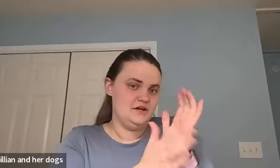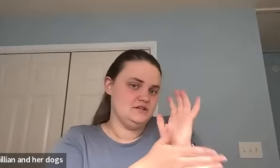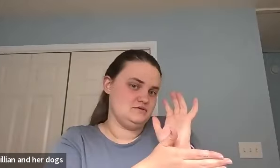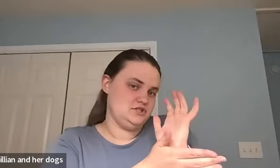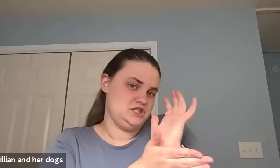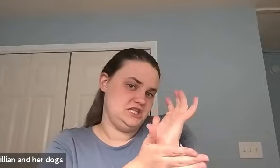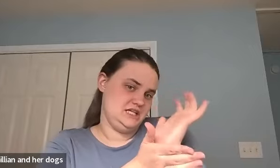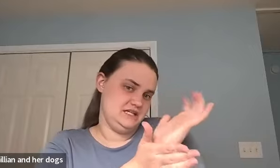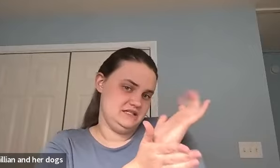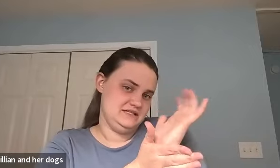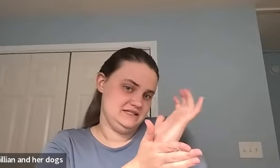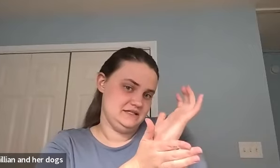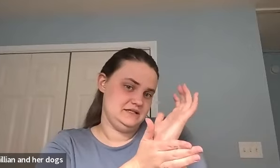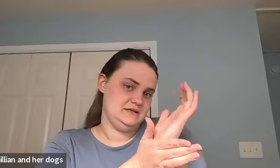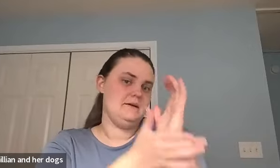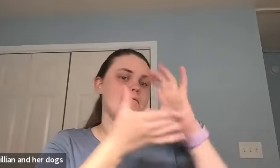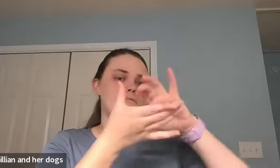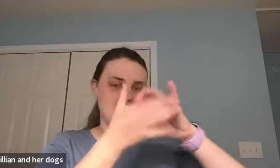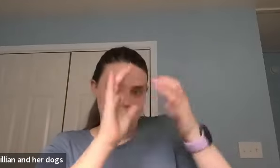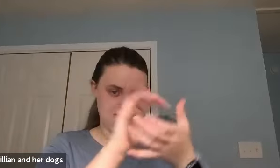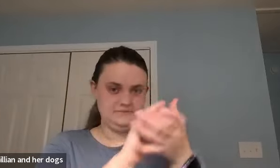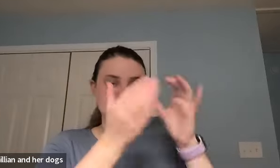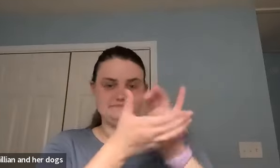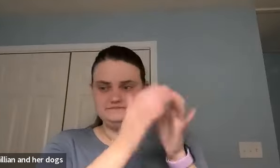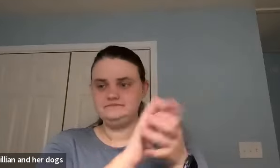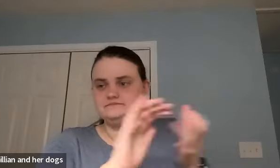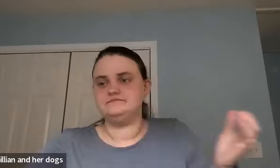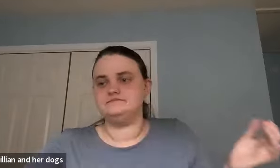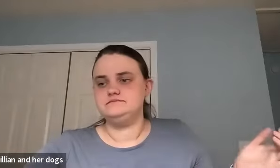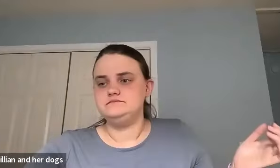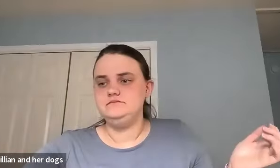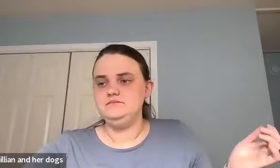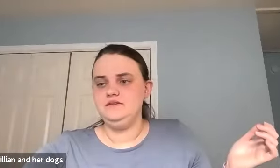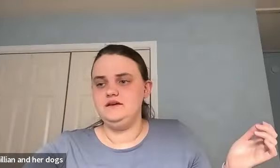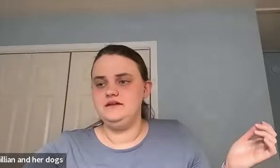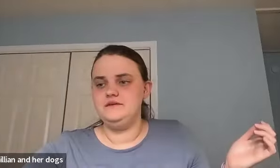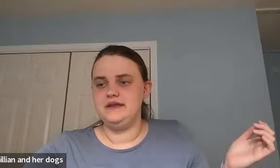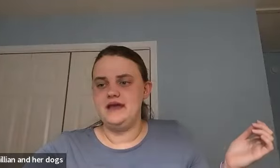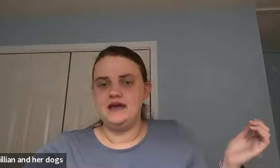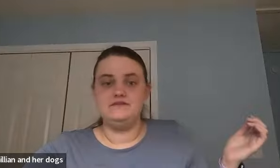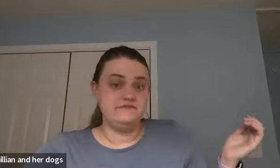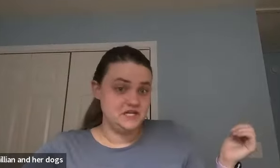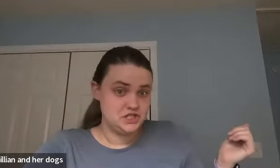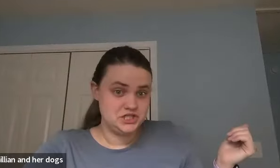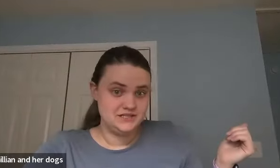So cheese burger. Mm-hmm. Then we had fish.